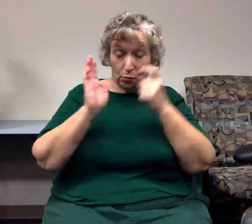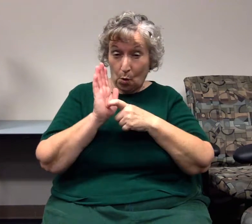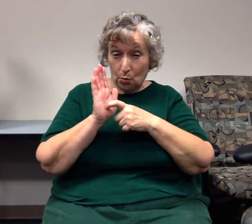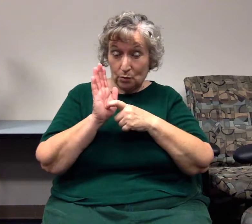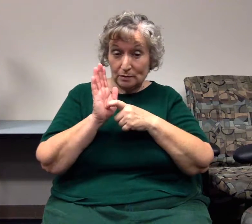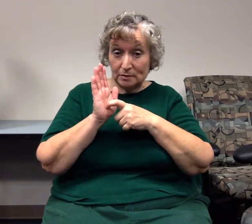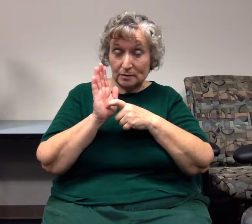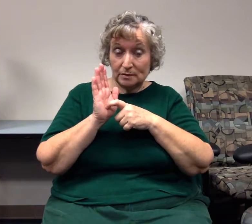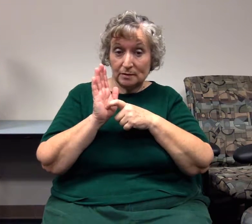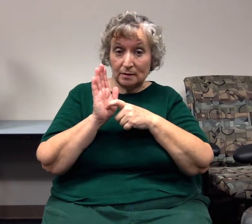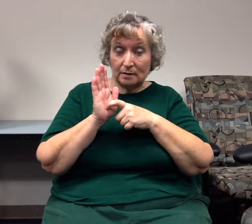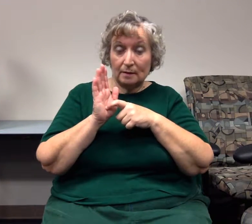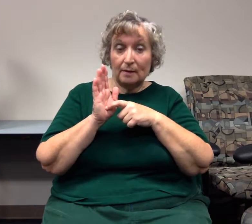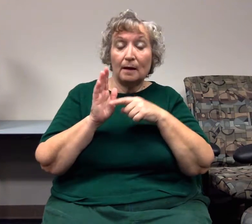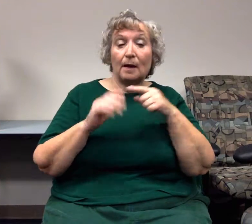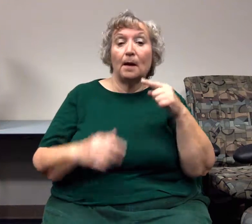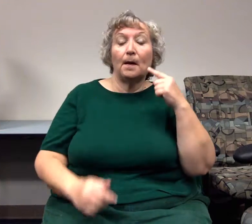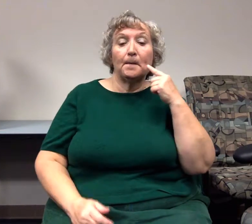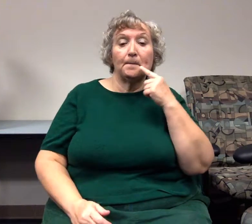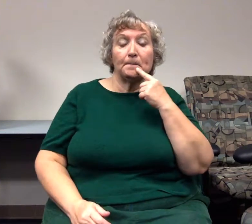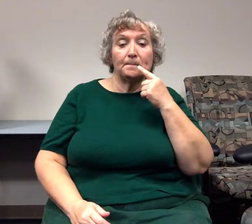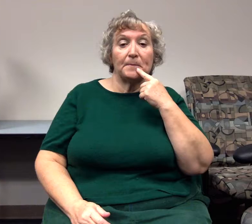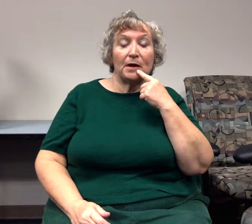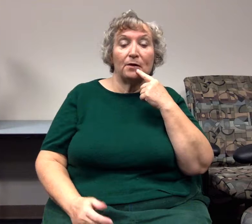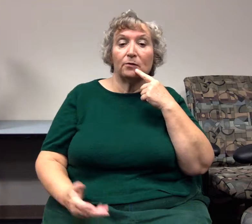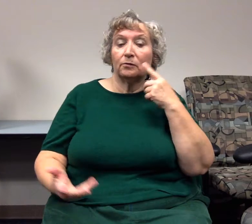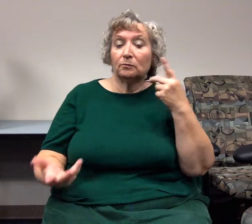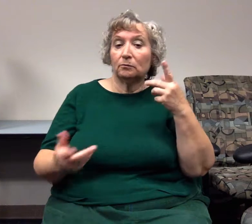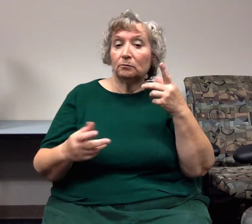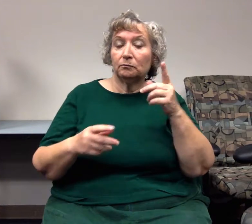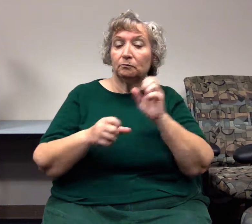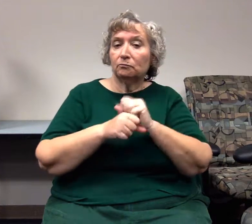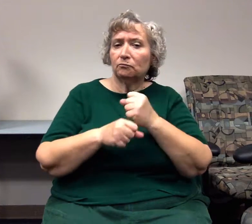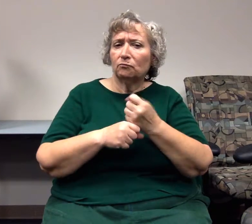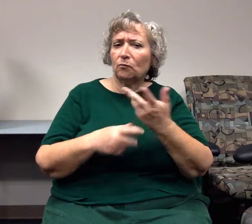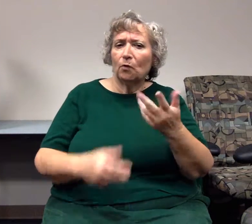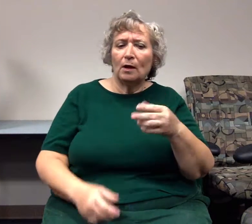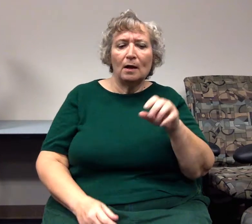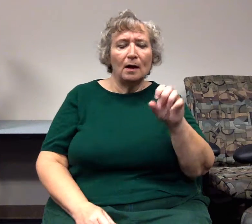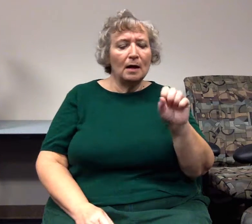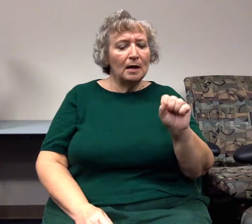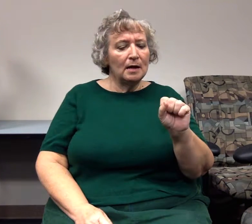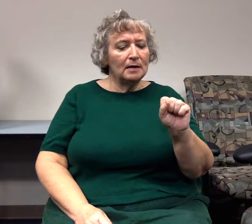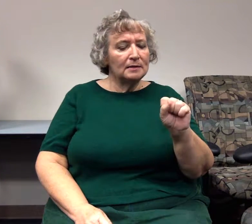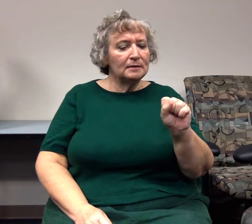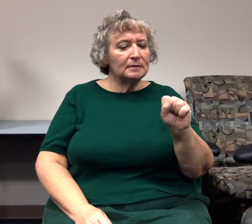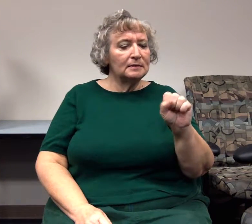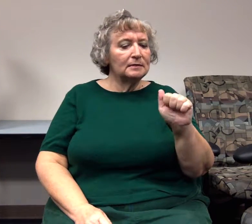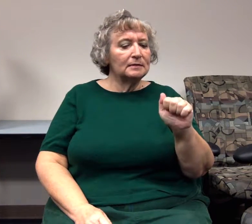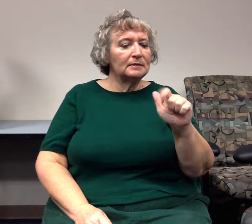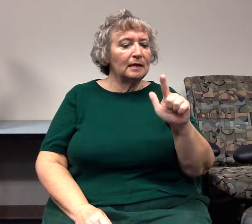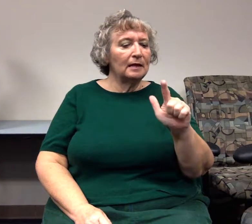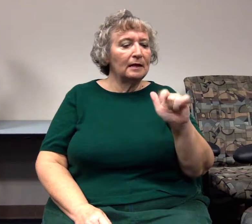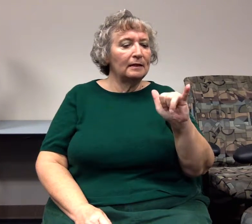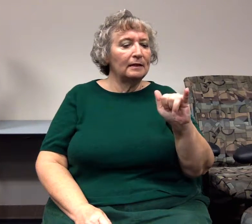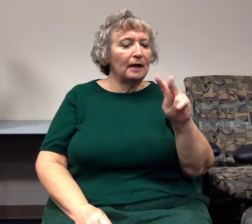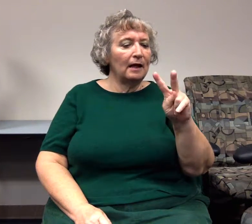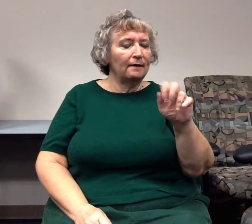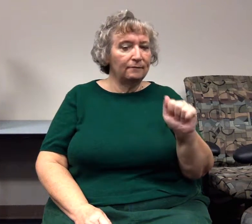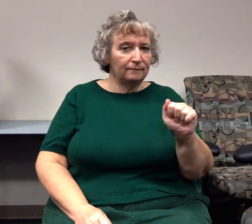mouths saliva was produced. But we talked about where did that come from. When we talked about the lemon and used the